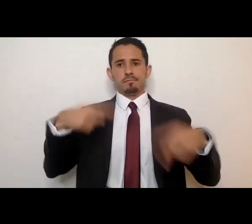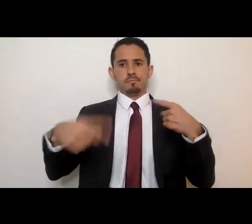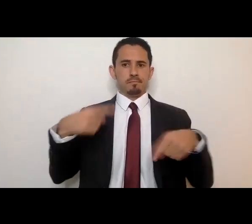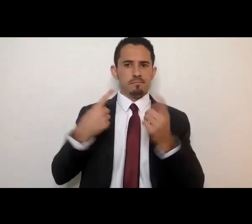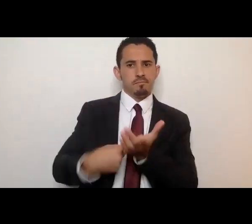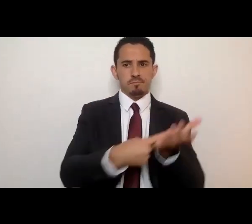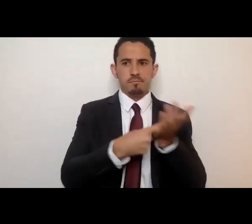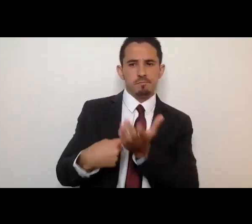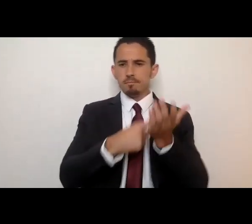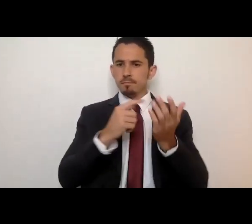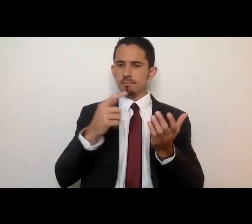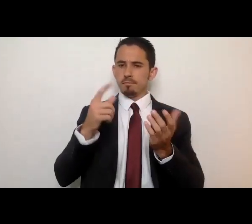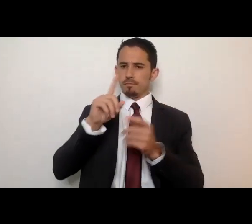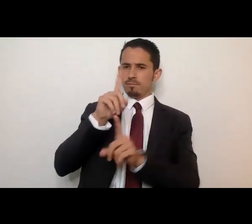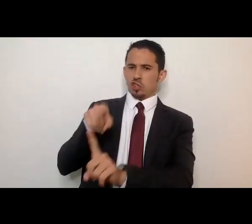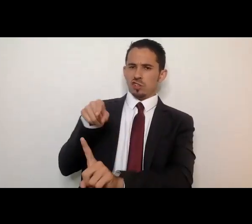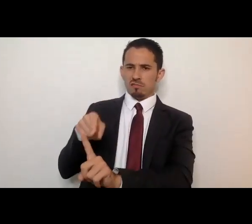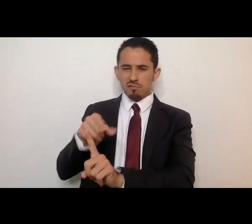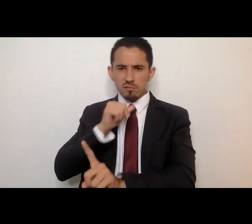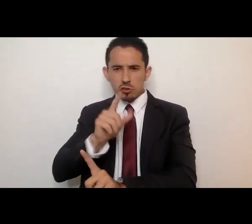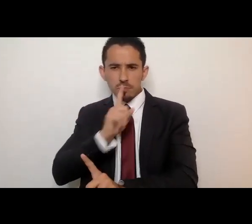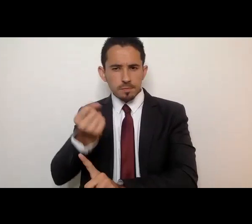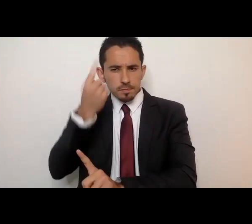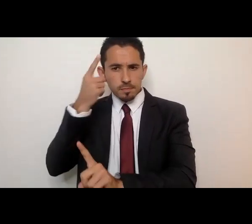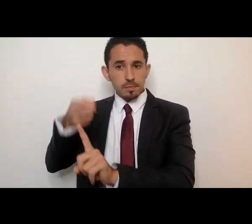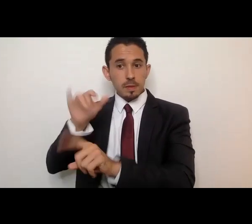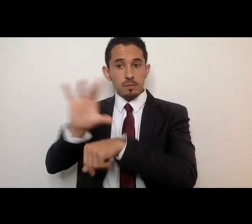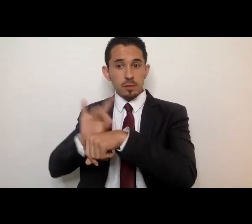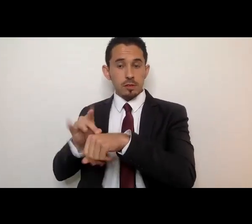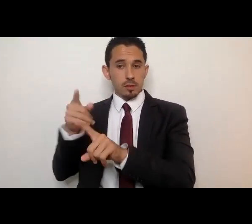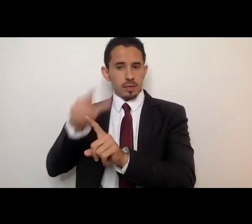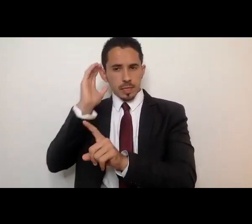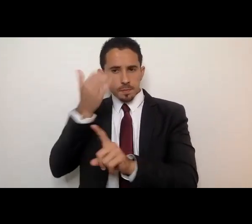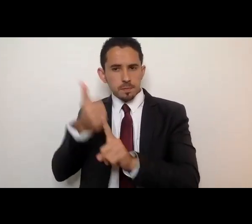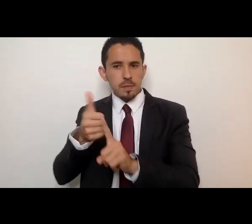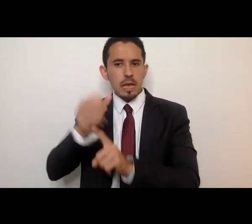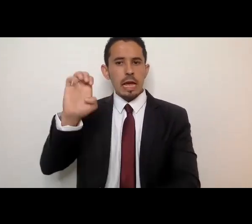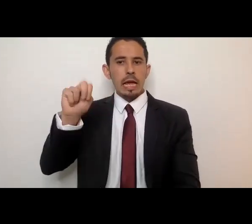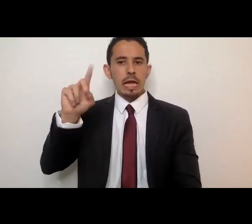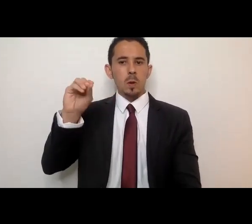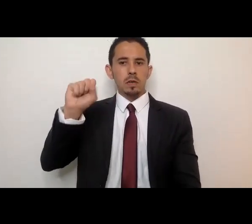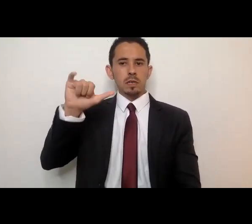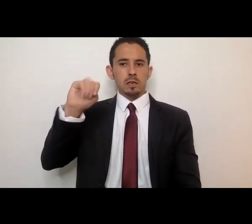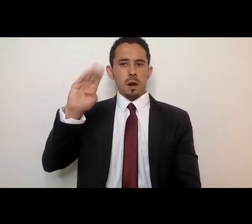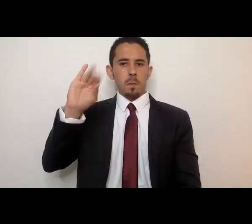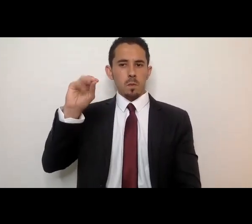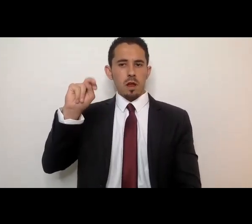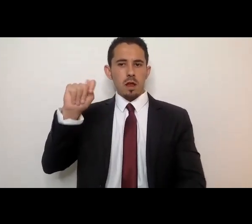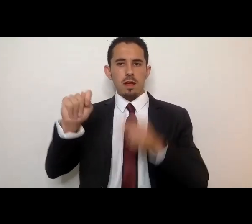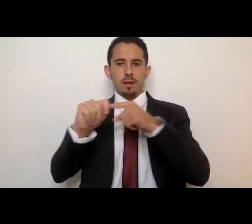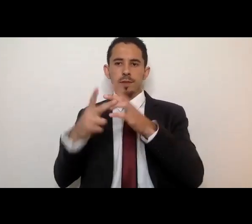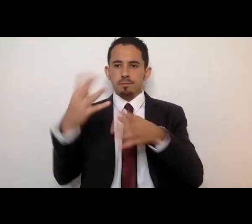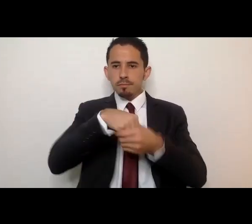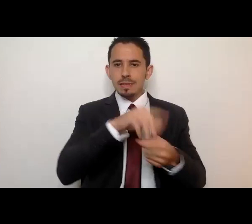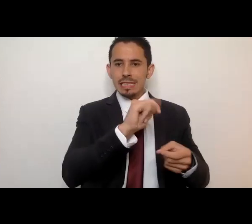embryomatosis. There's some controversy there about whether it's actually pathogenic to humans or if it's in fact